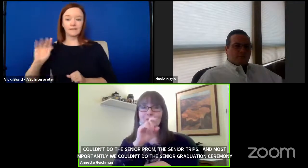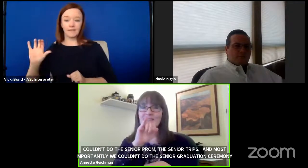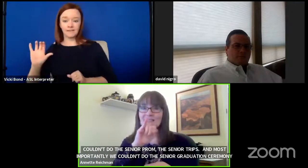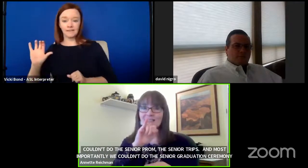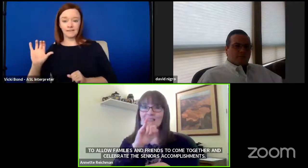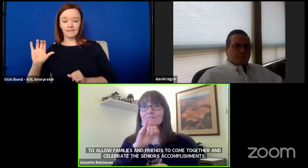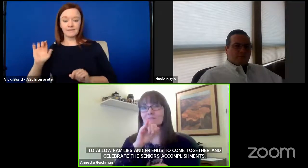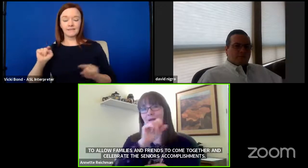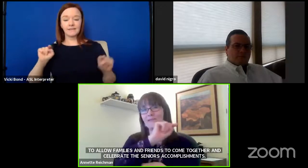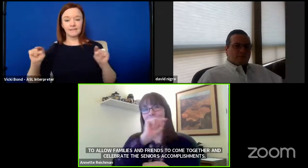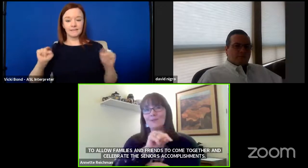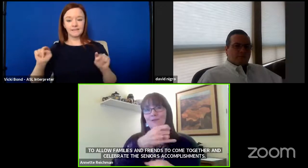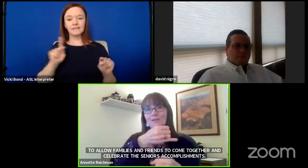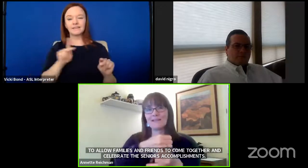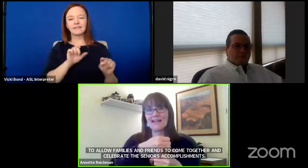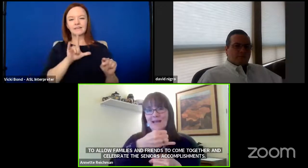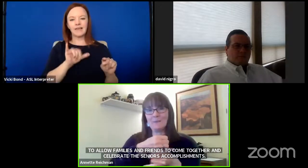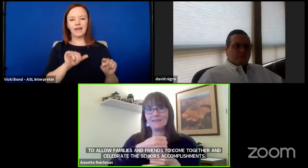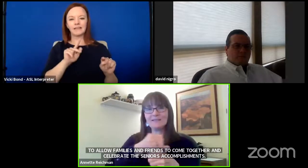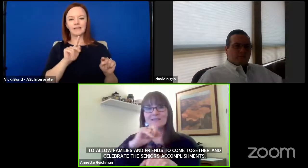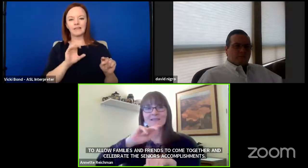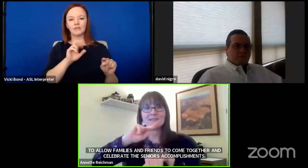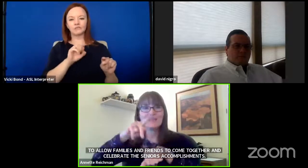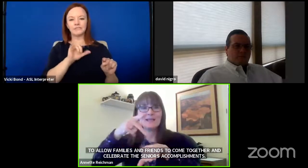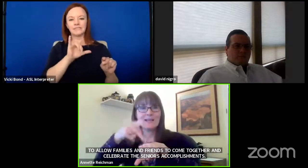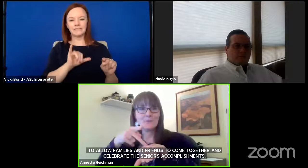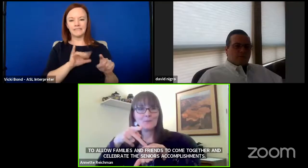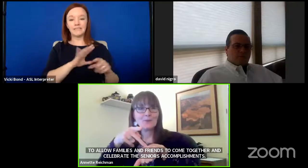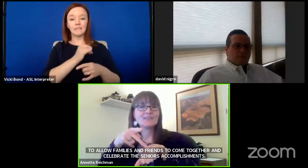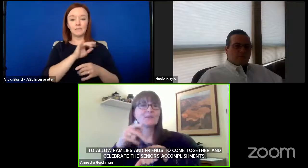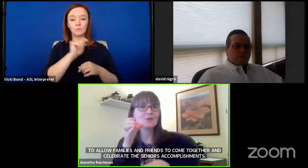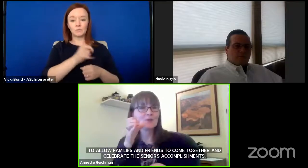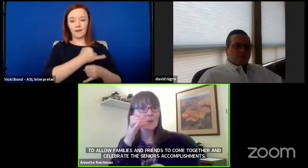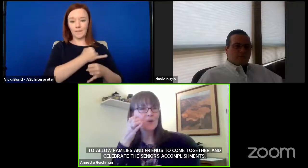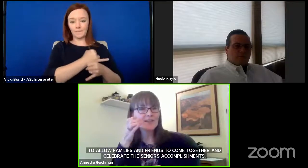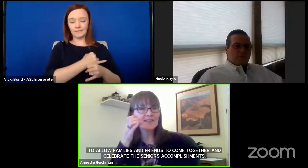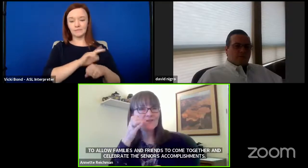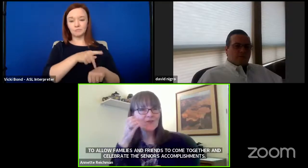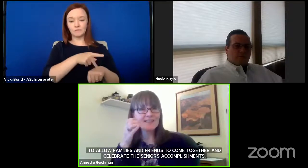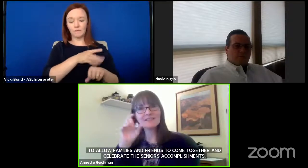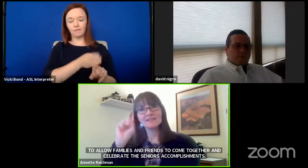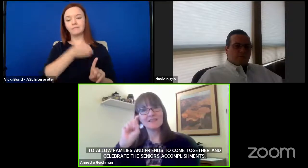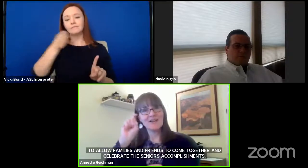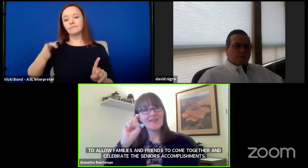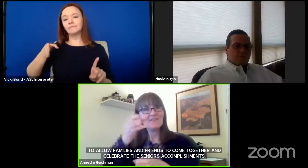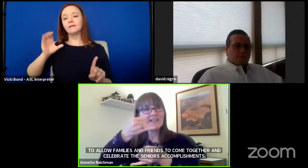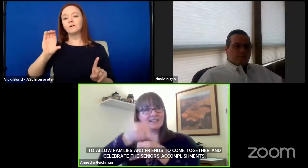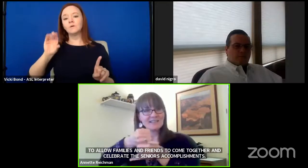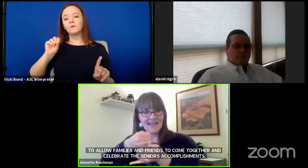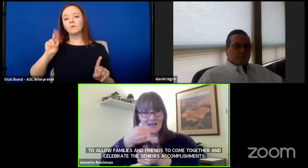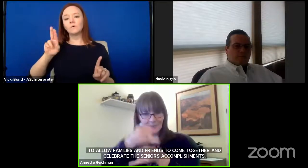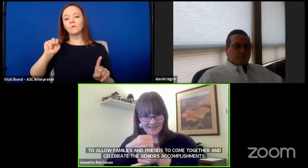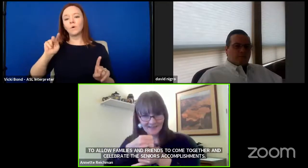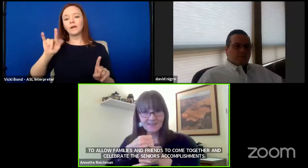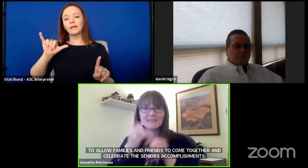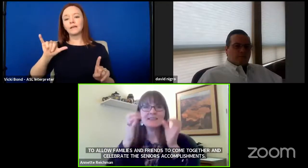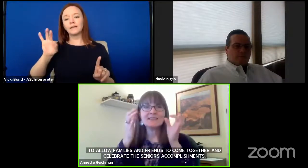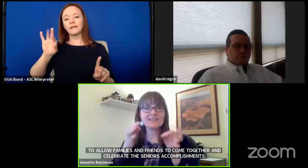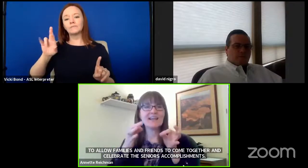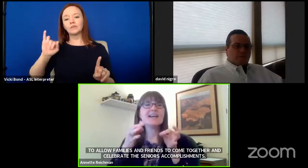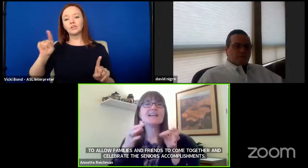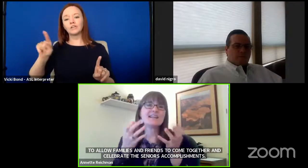Principal Creasy on the Tucson campus and Principal Courtney Fritz on the Phoenix